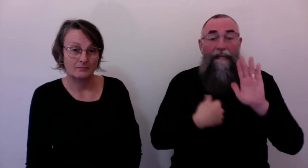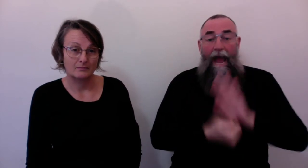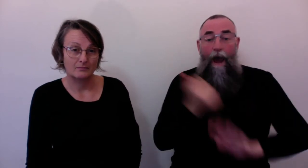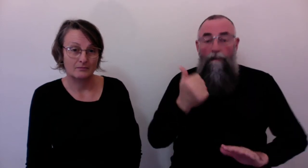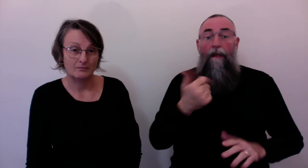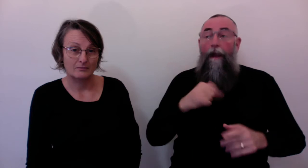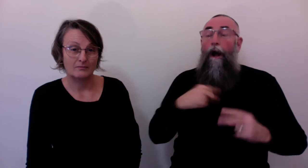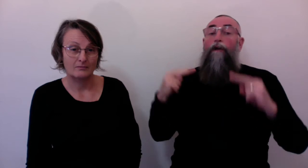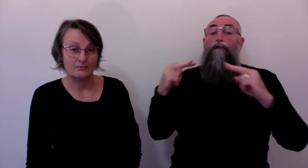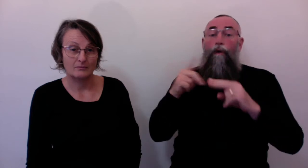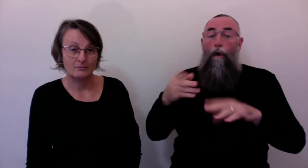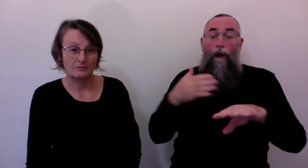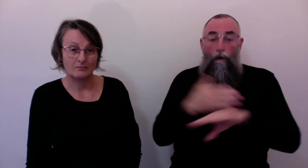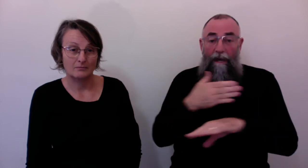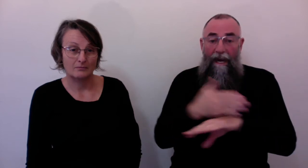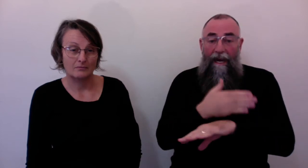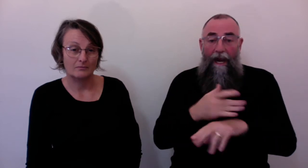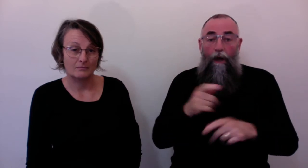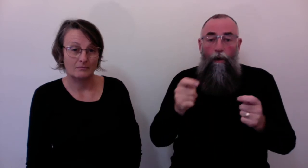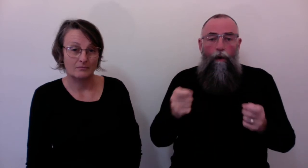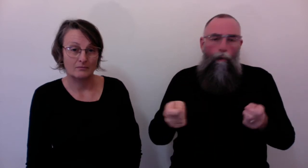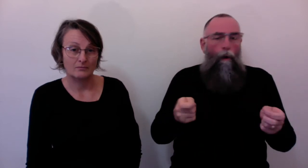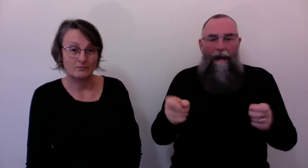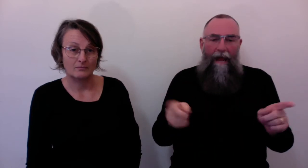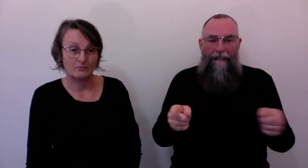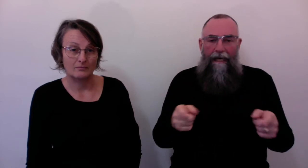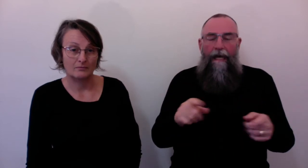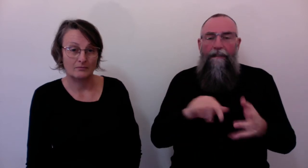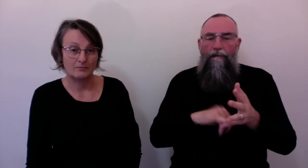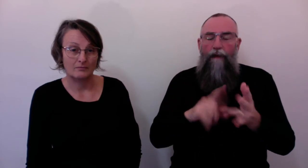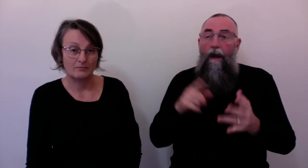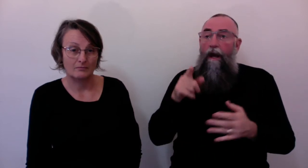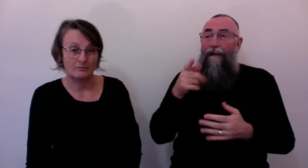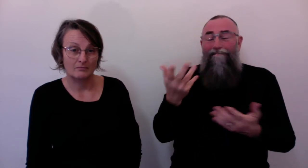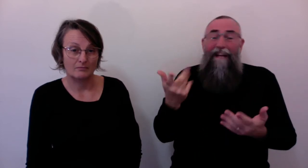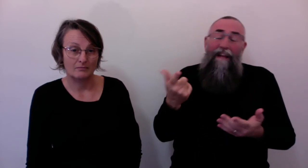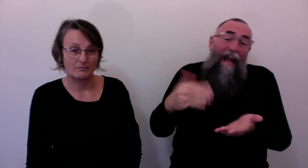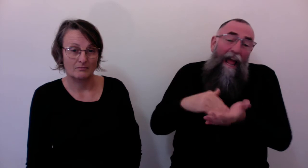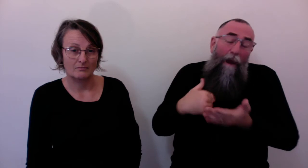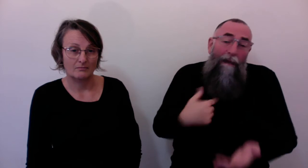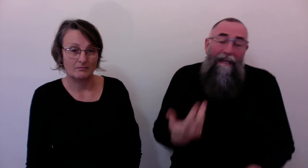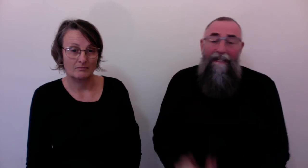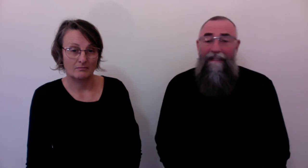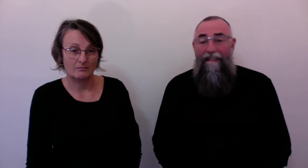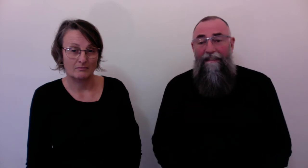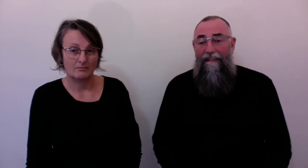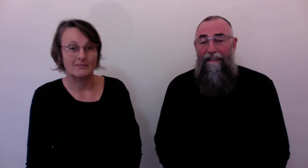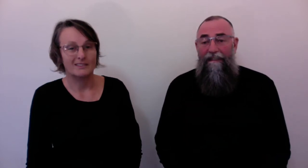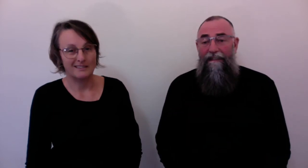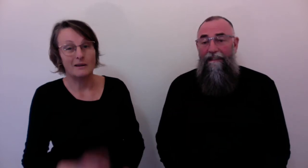and that went really horrible. Yeah, see? Yeah. You just get passed around. They think you're doing you a favour, and you go to the new person, and they're like, I got